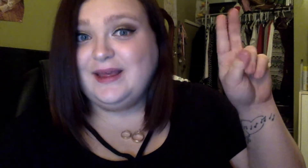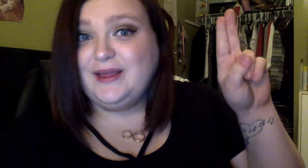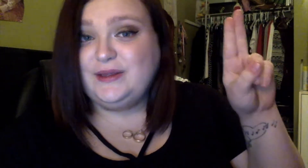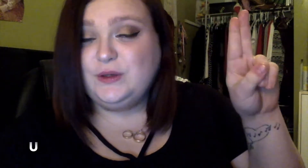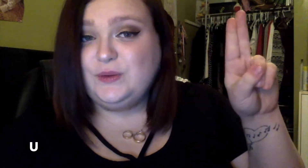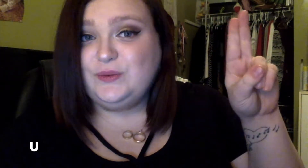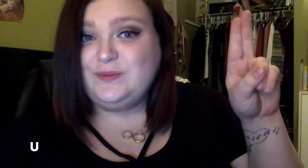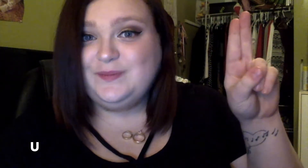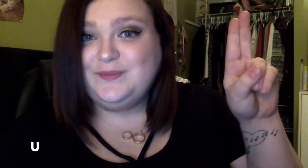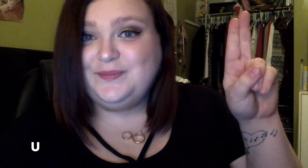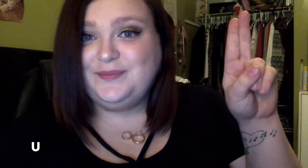U,